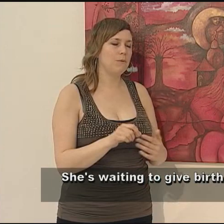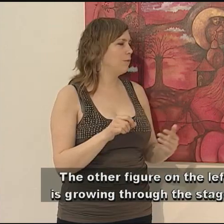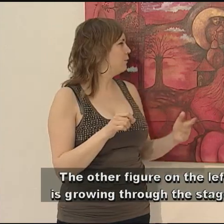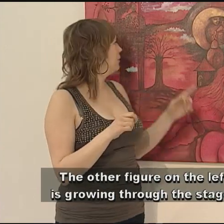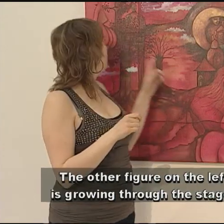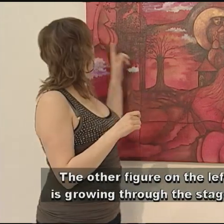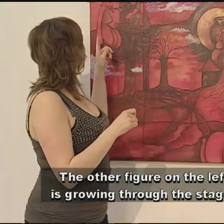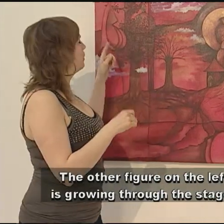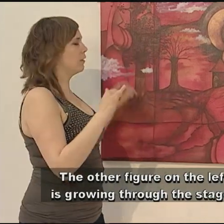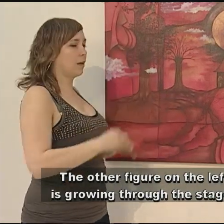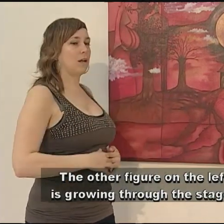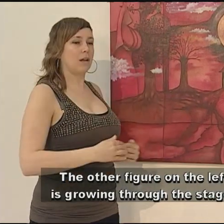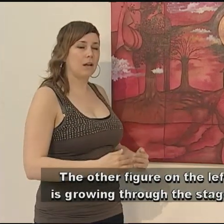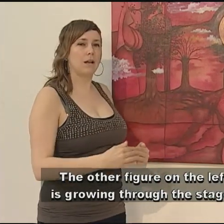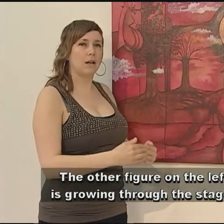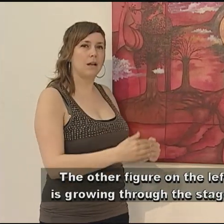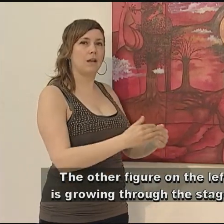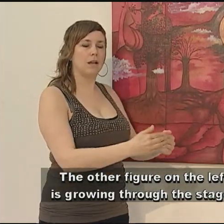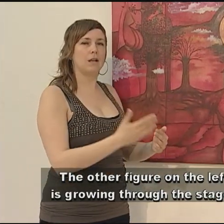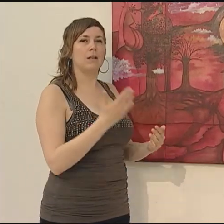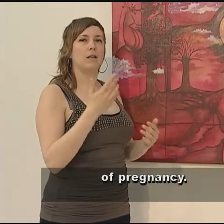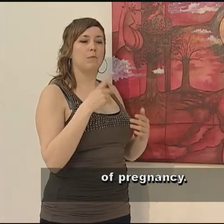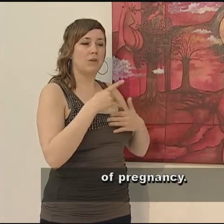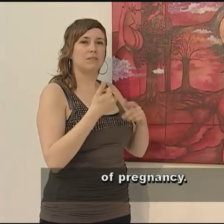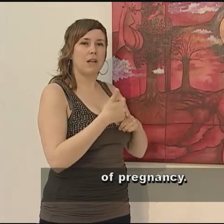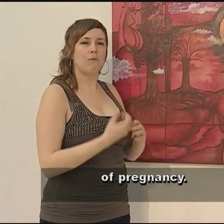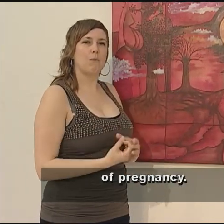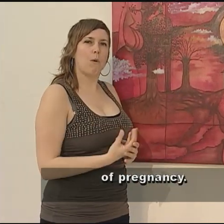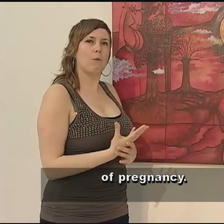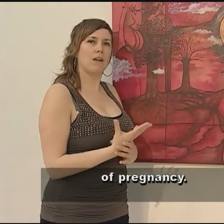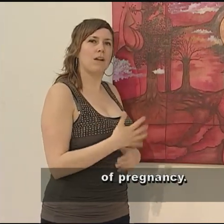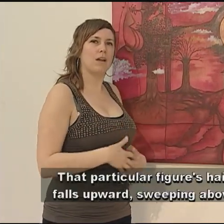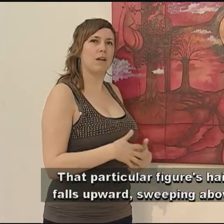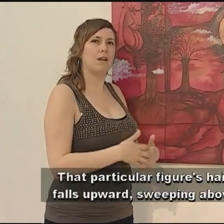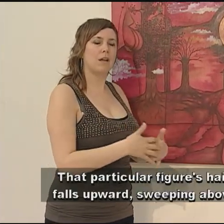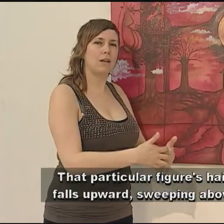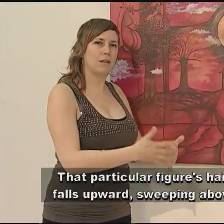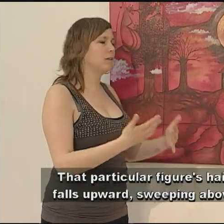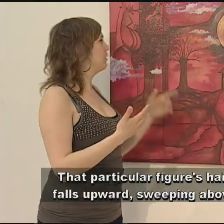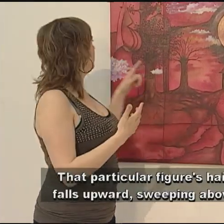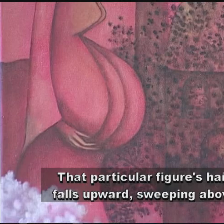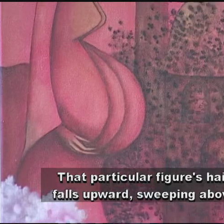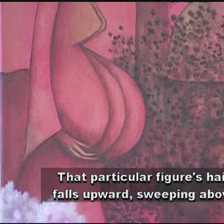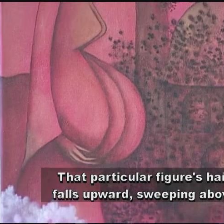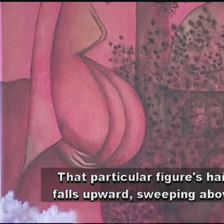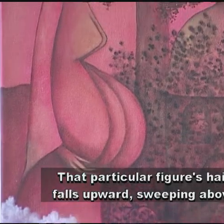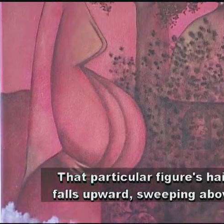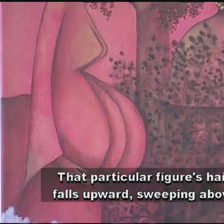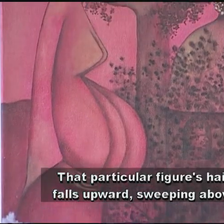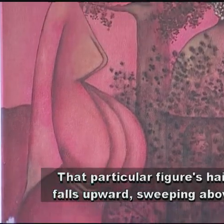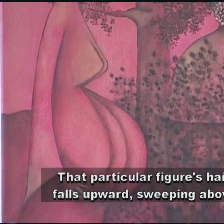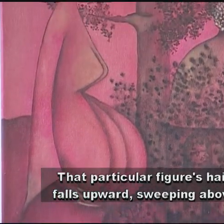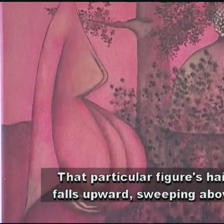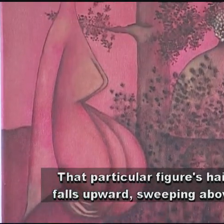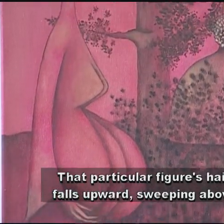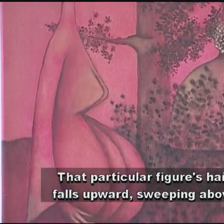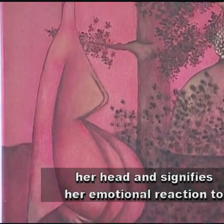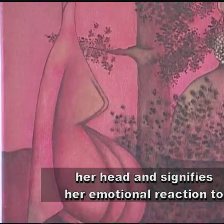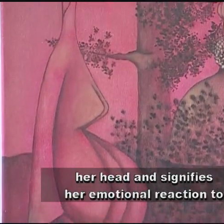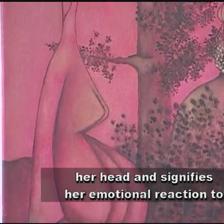birth. The other figure on the left is growing through the stages of pregnancy. That particular figure's hair, it falls upward,